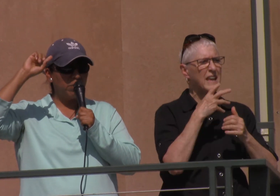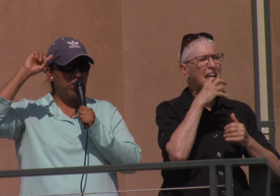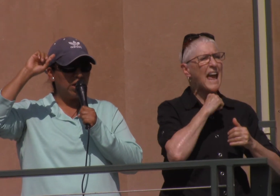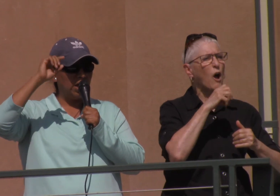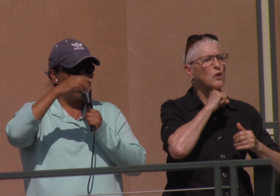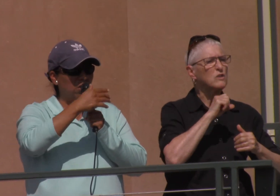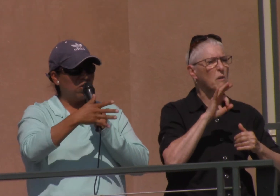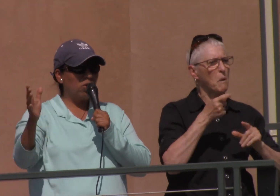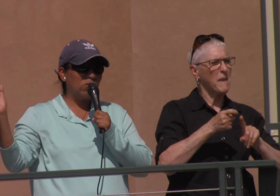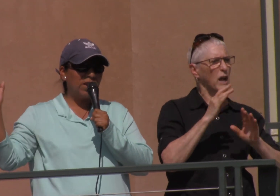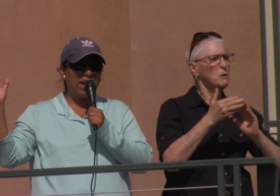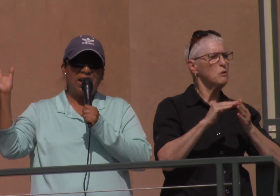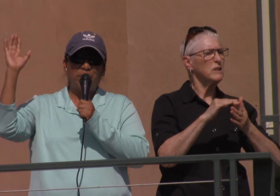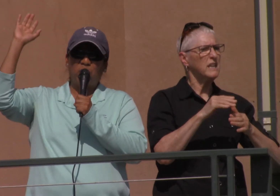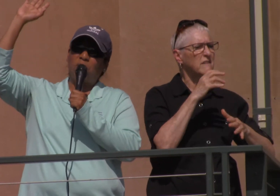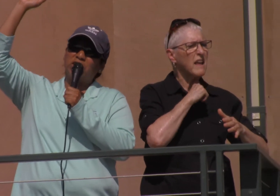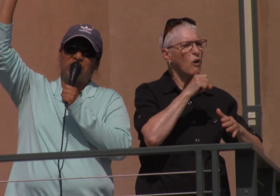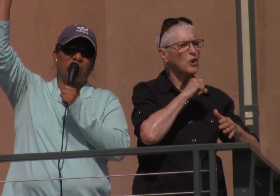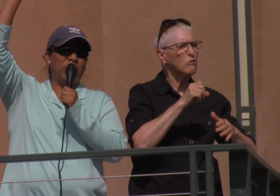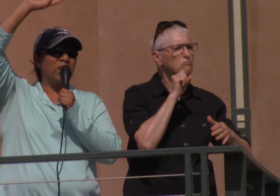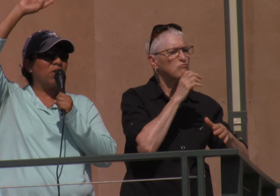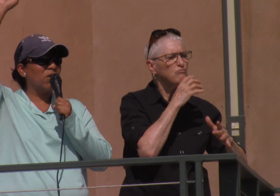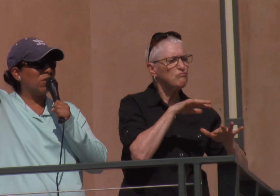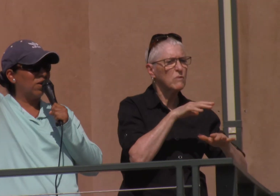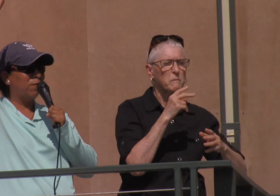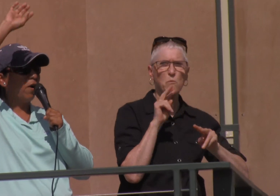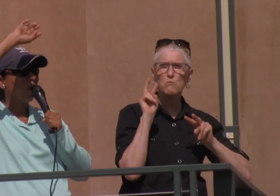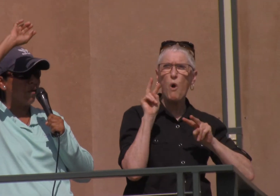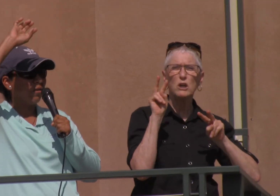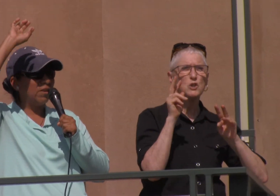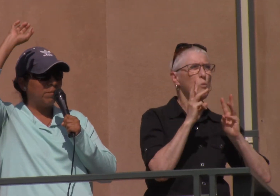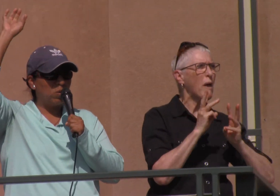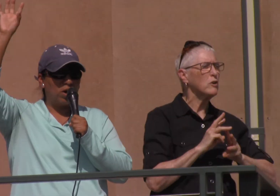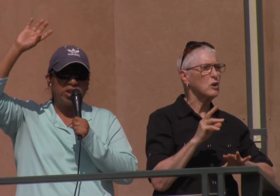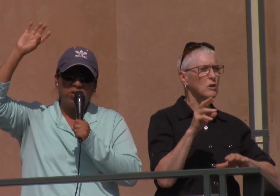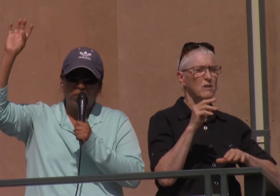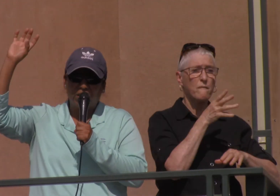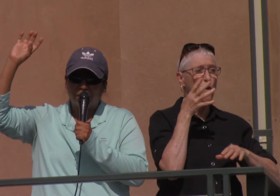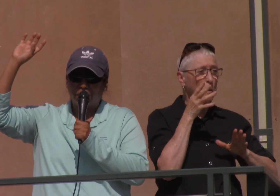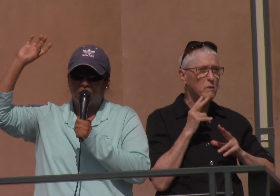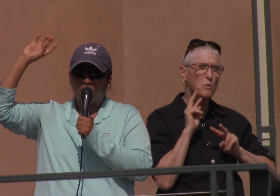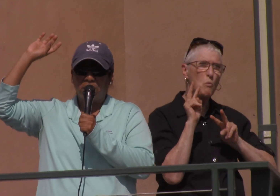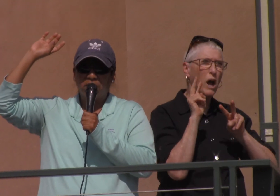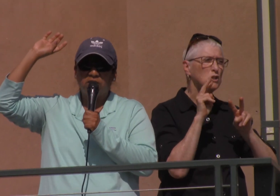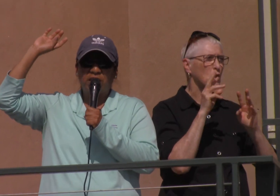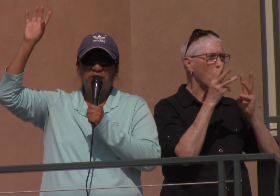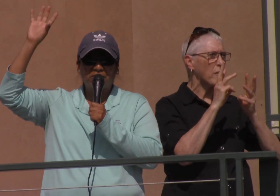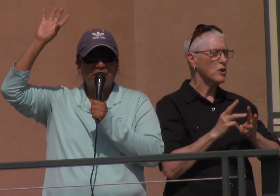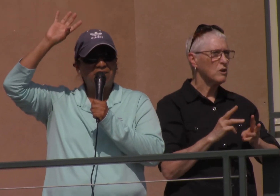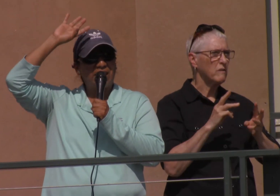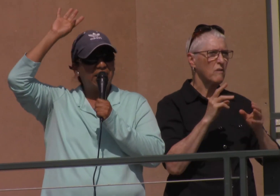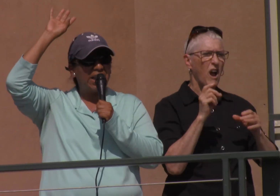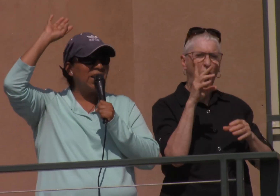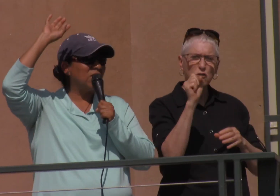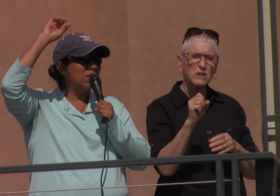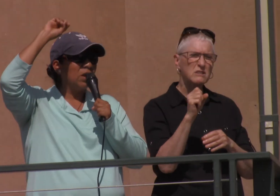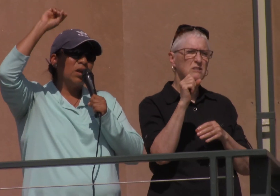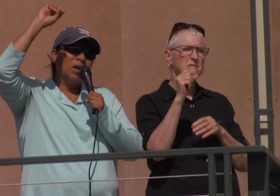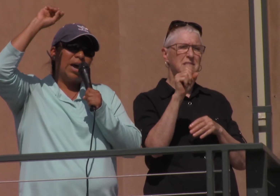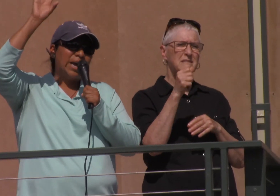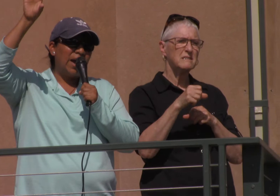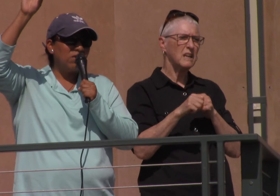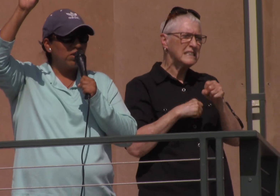of our community, those that have been watching the weather, the farmers that have been watching the weather for centuries,